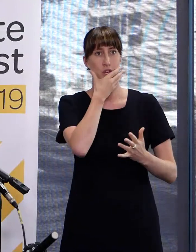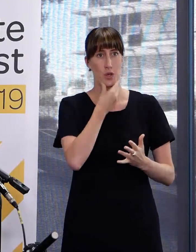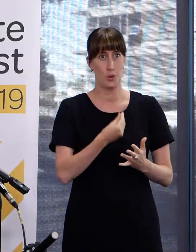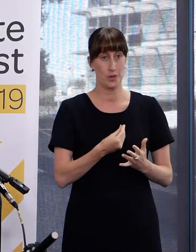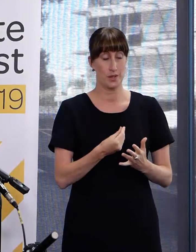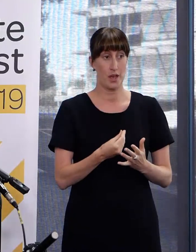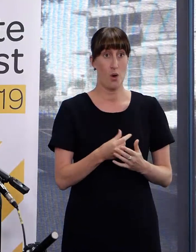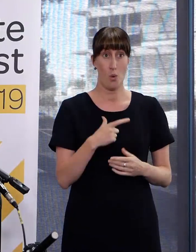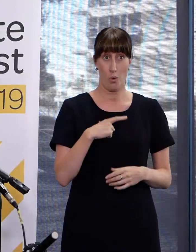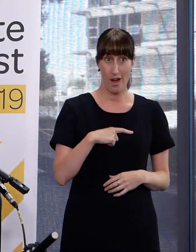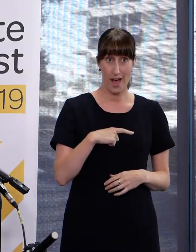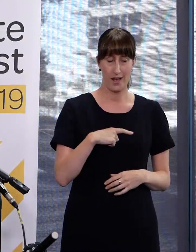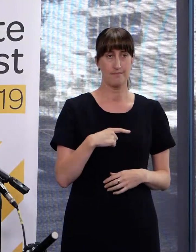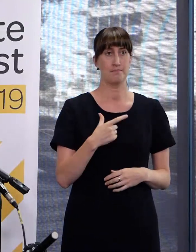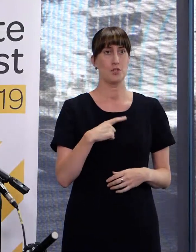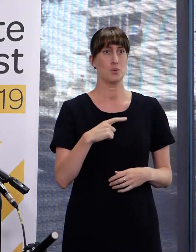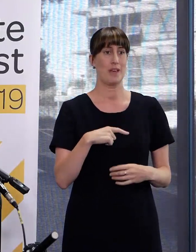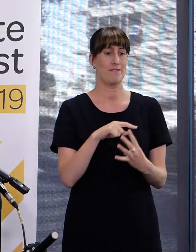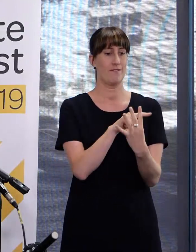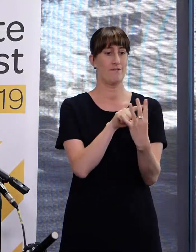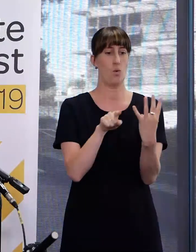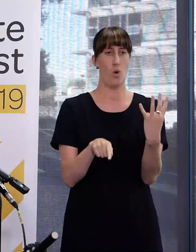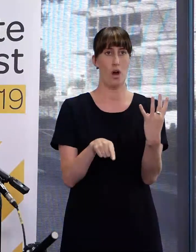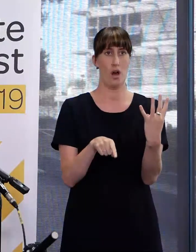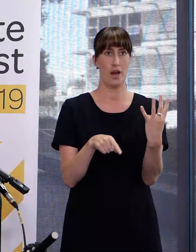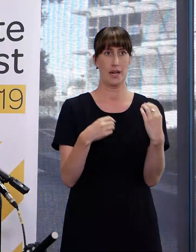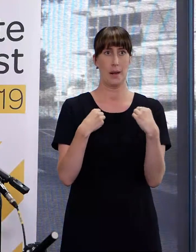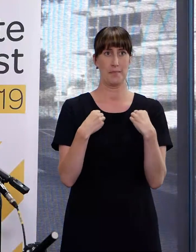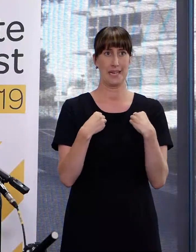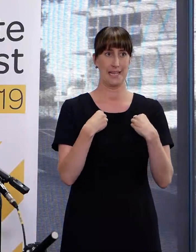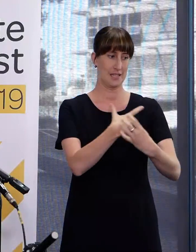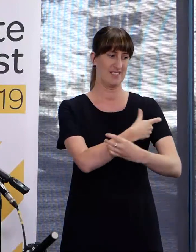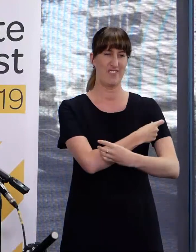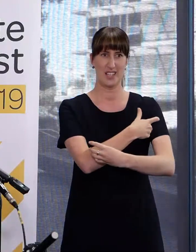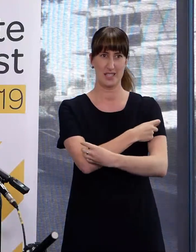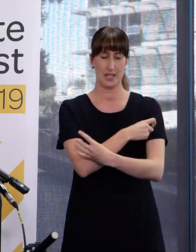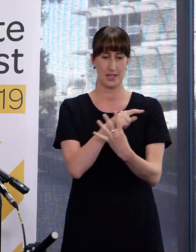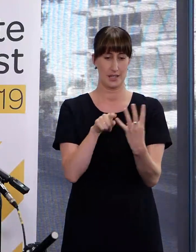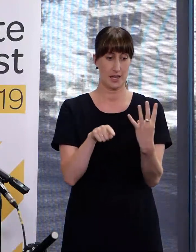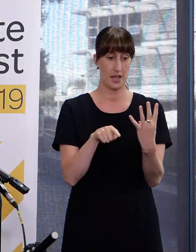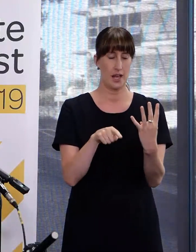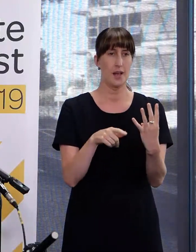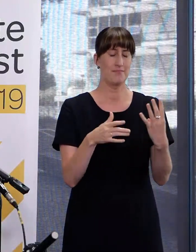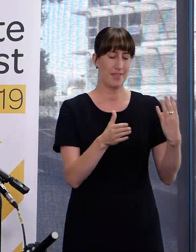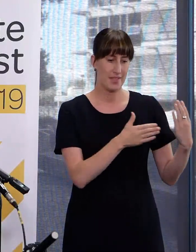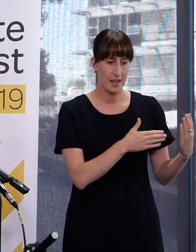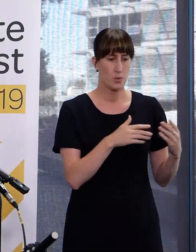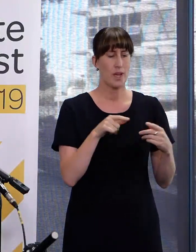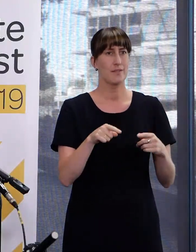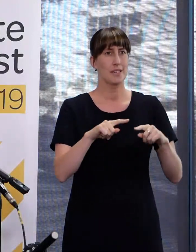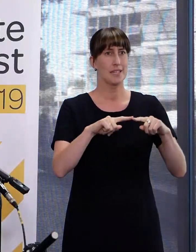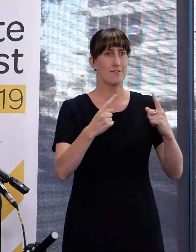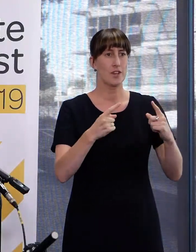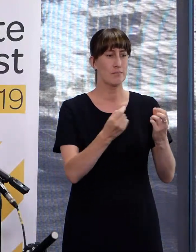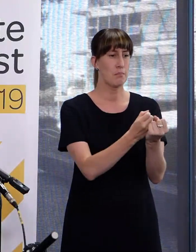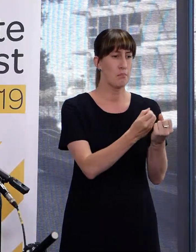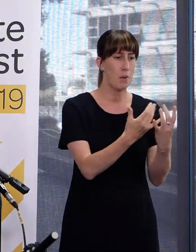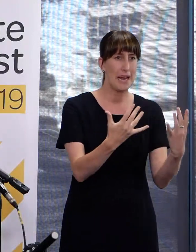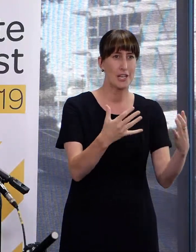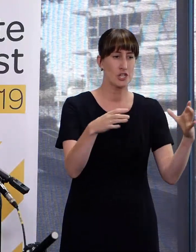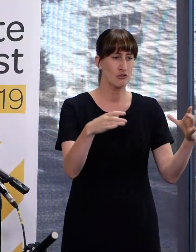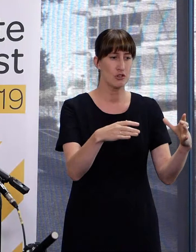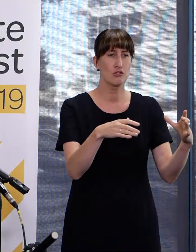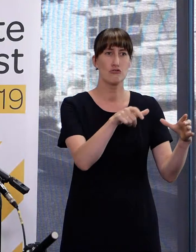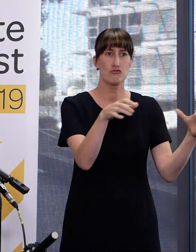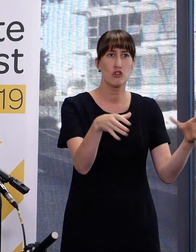vaccines. We've got different populations we might be administering it to, and we've got different potential scenarios we are administering